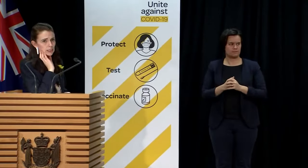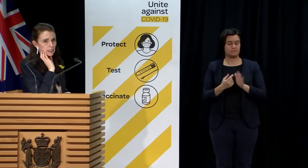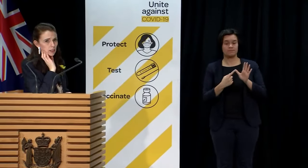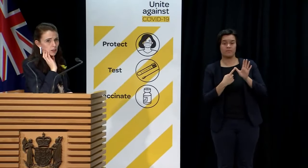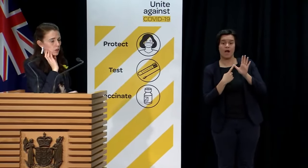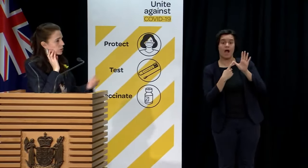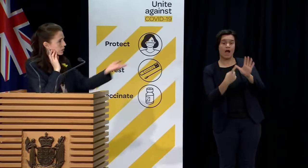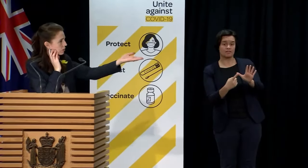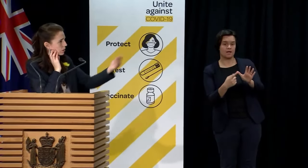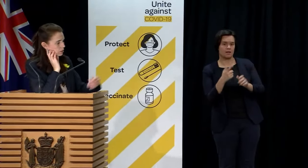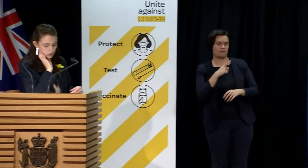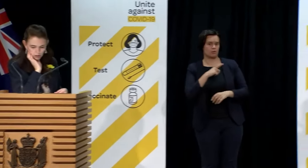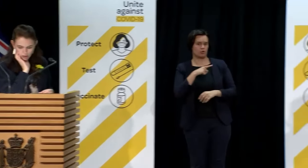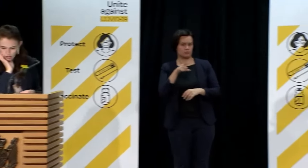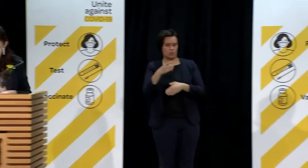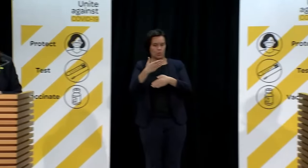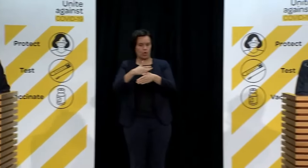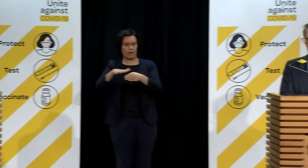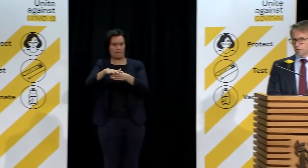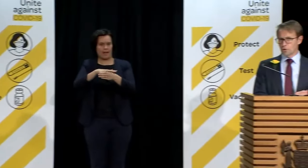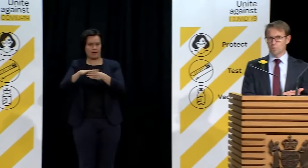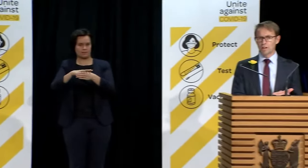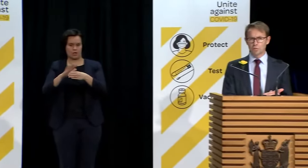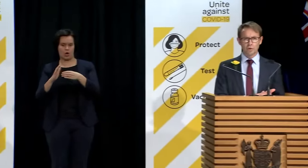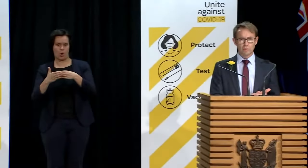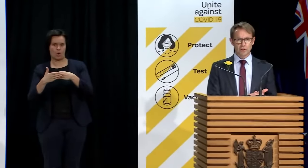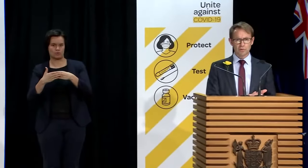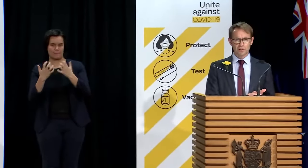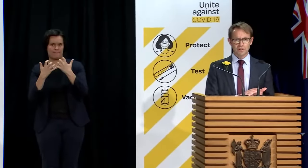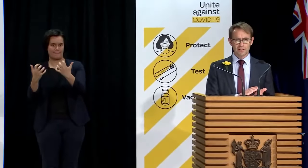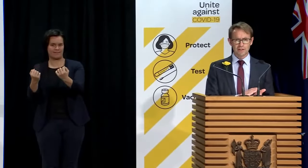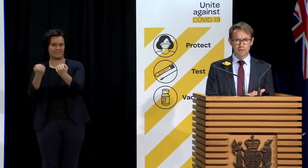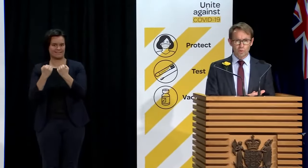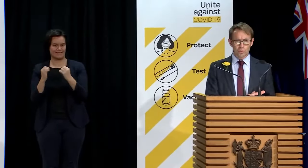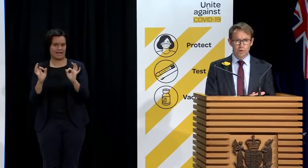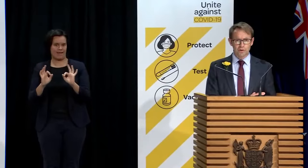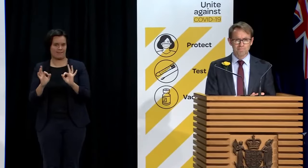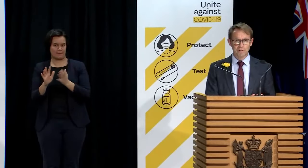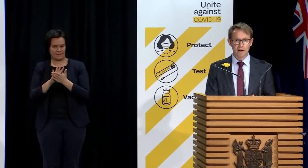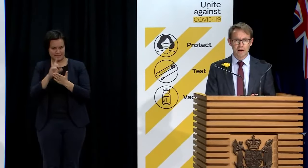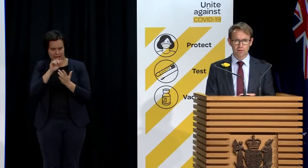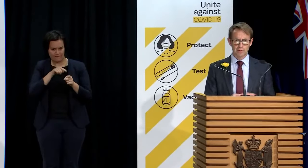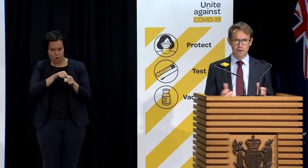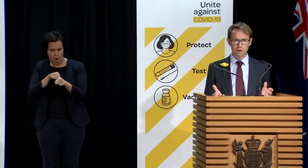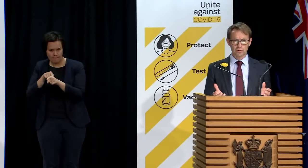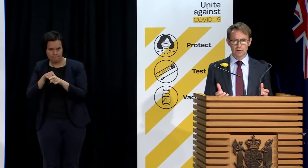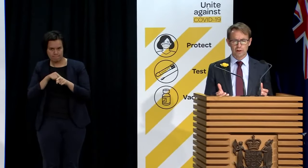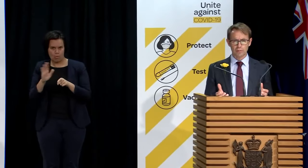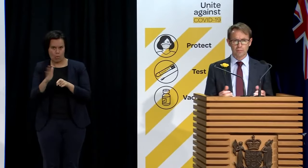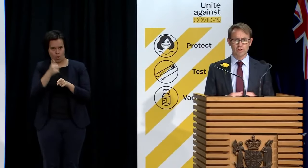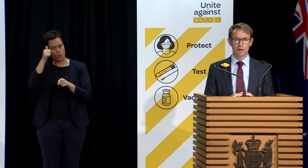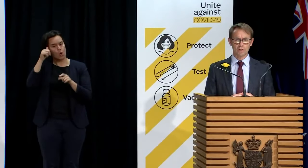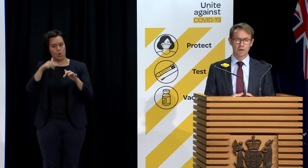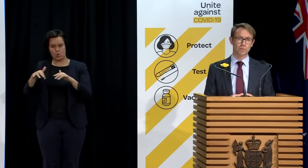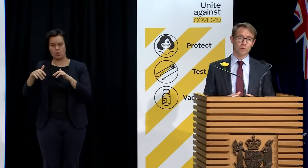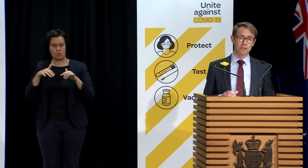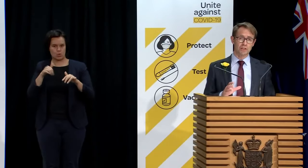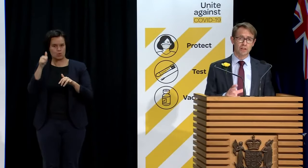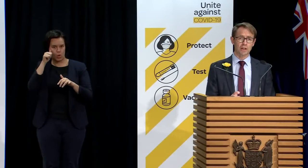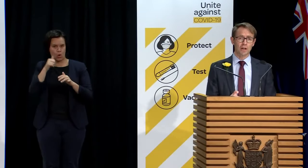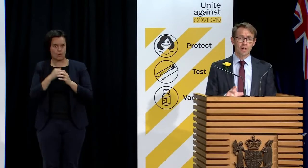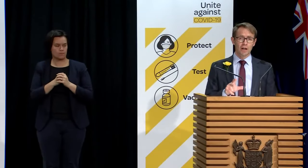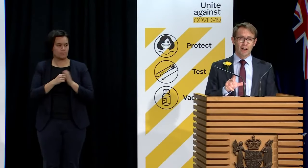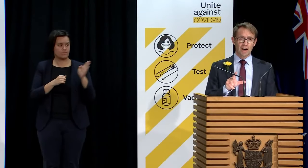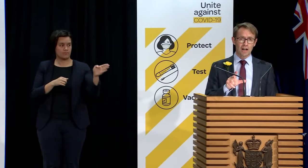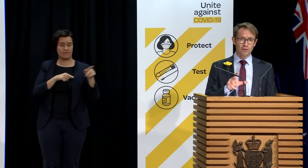work sites that are closed. So as soon as we got that first wastewater result in Warkworth from the additional wastewater